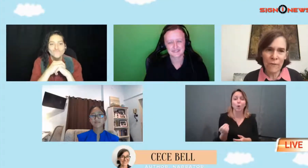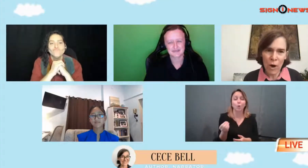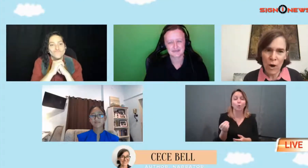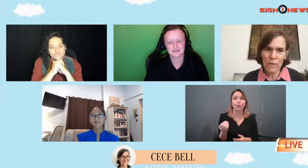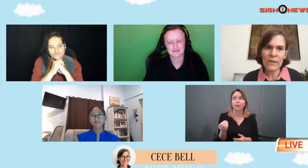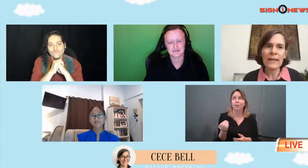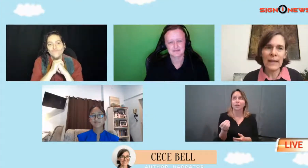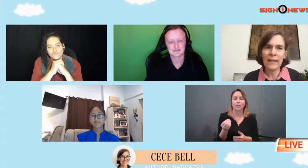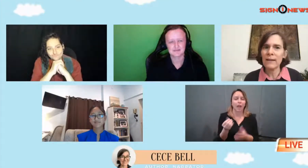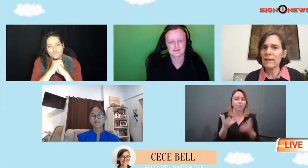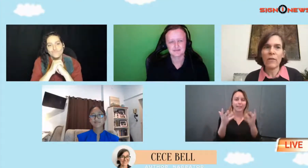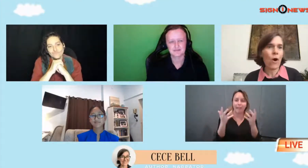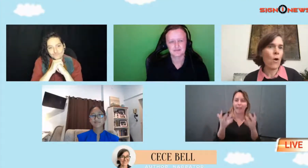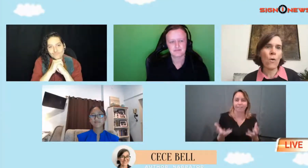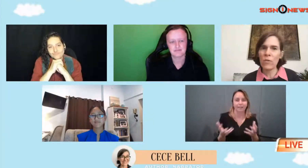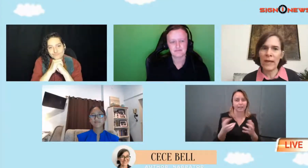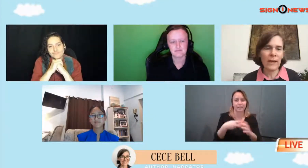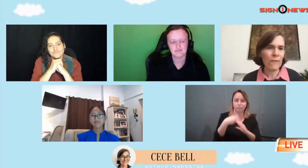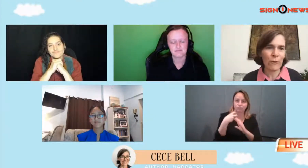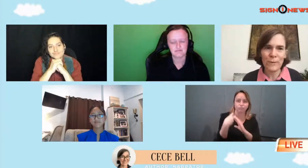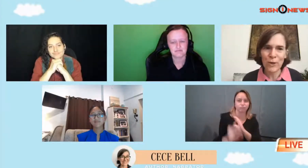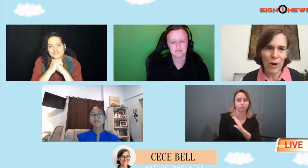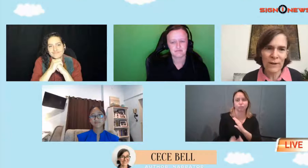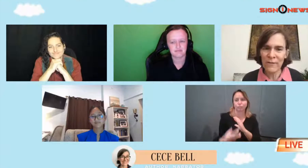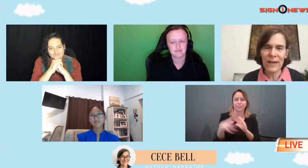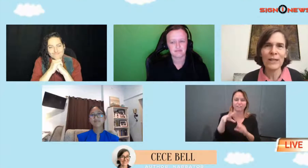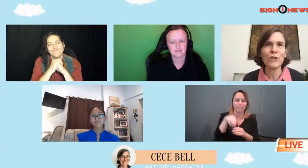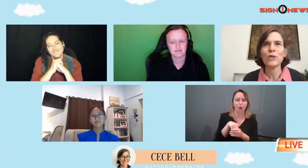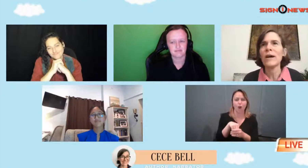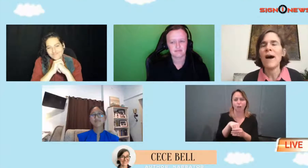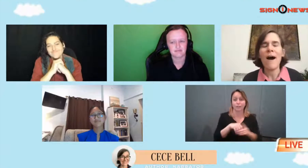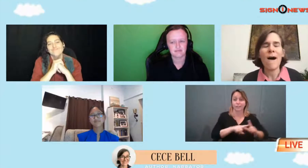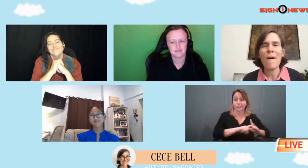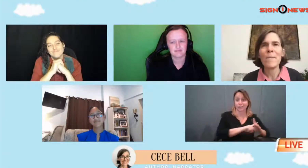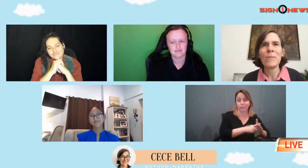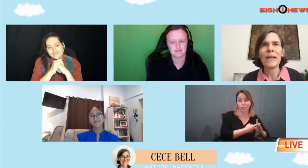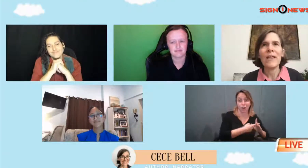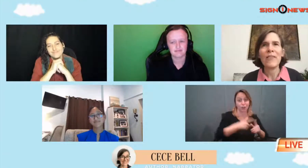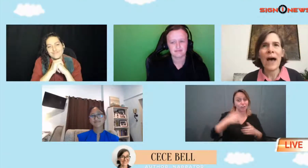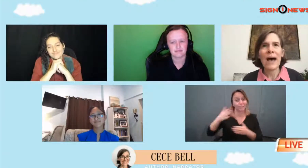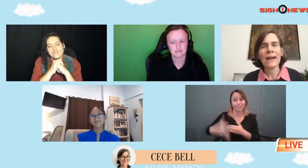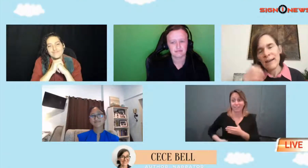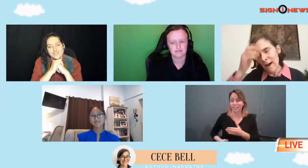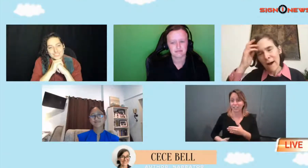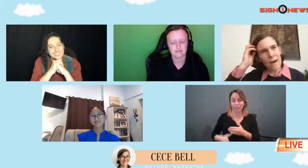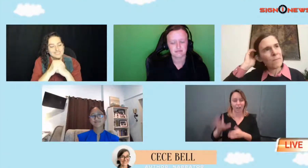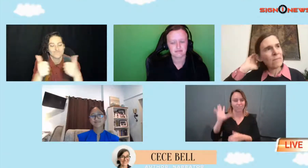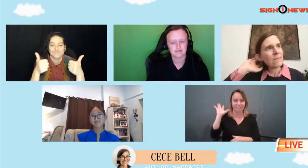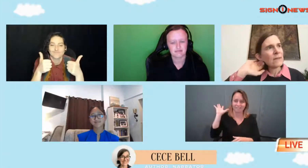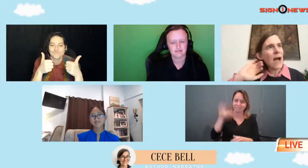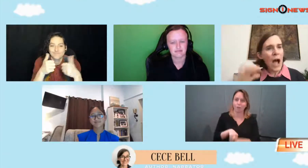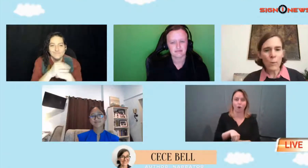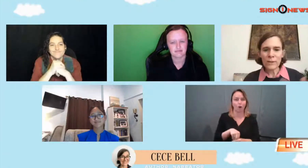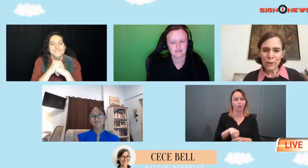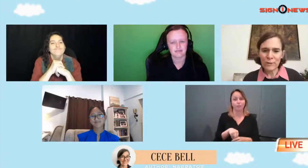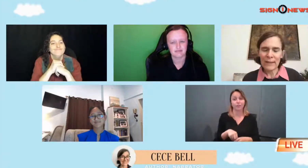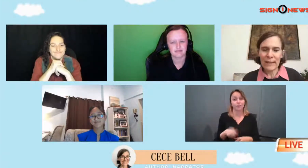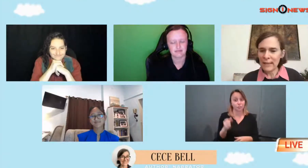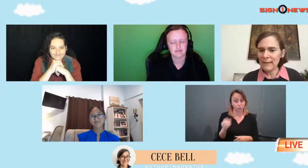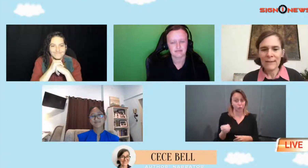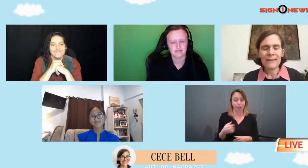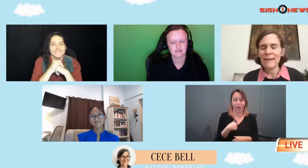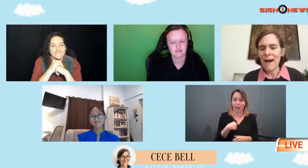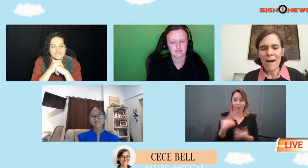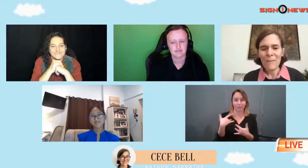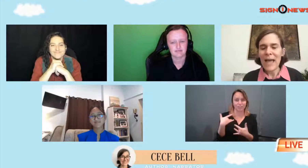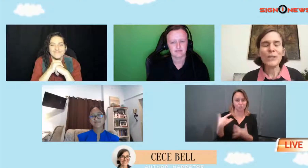heavily involved in the whole thing from start to finish that I was